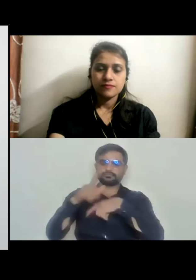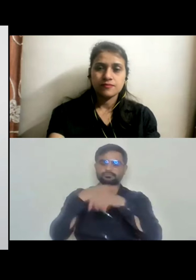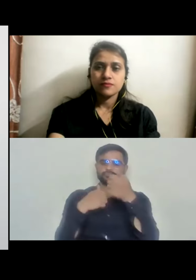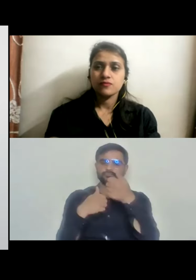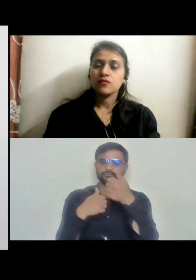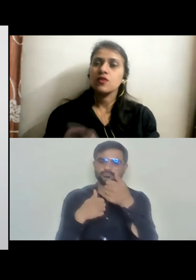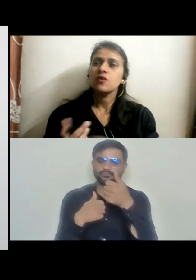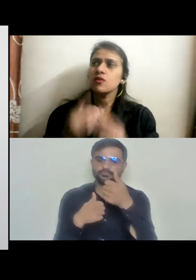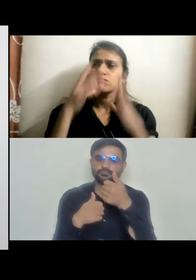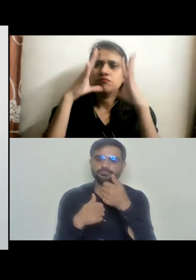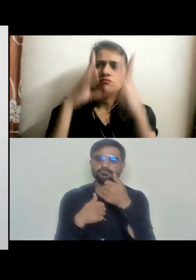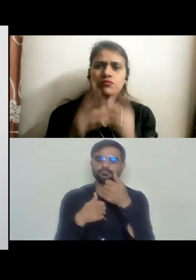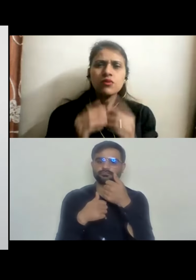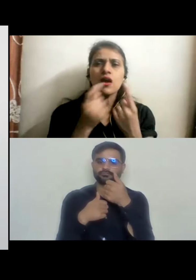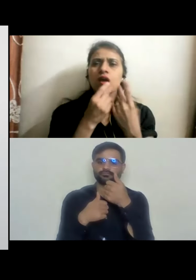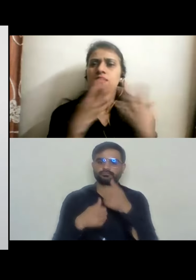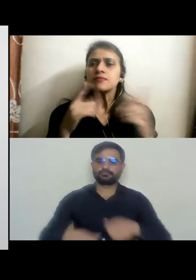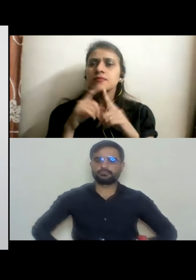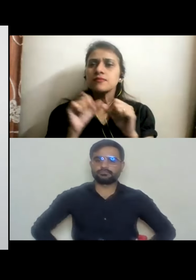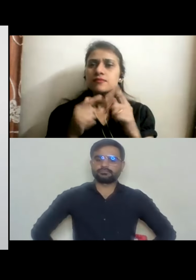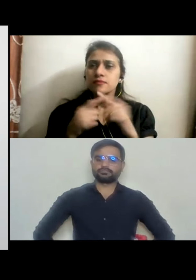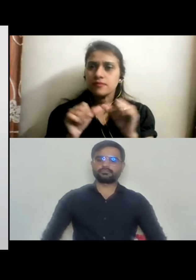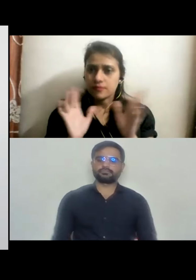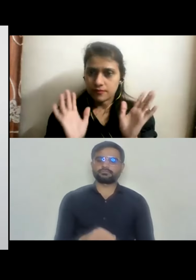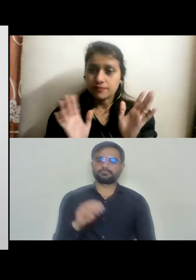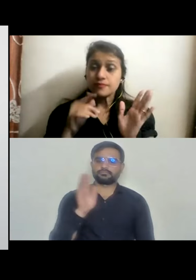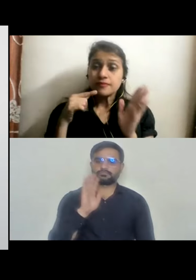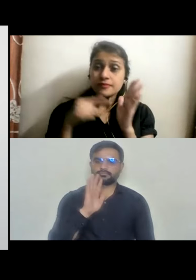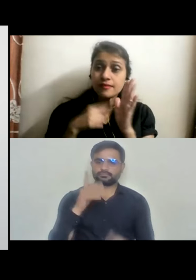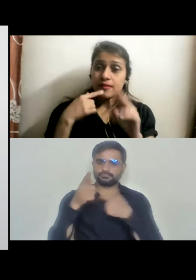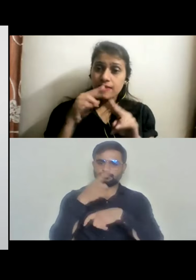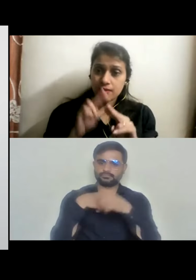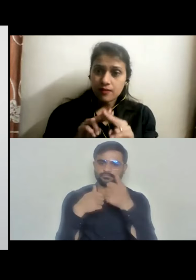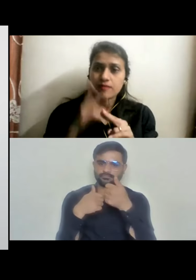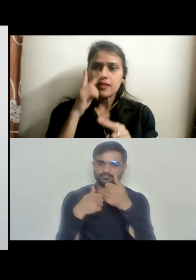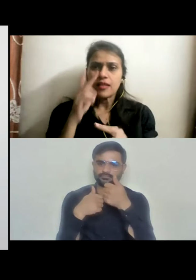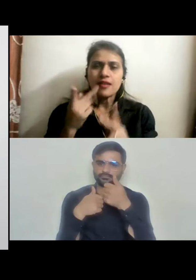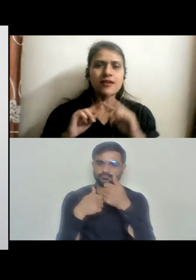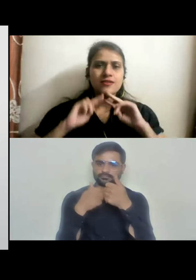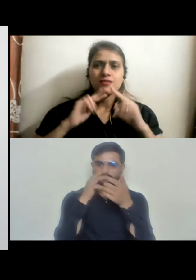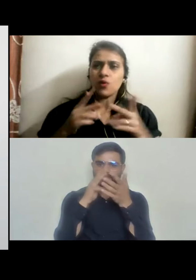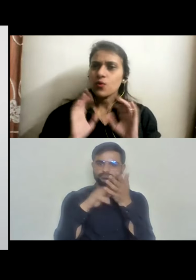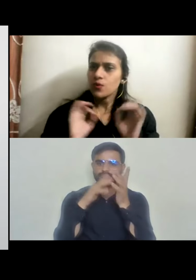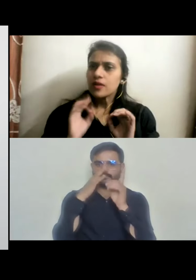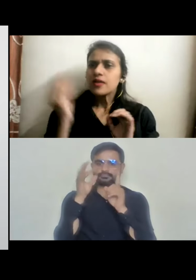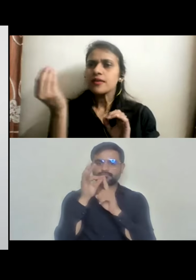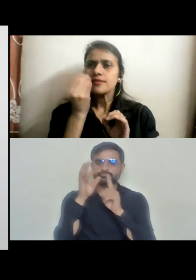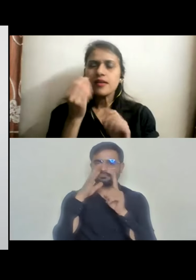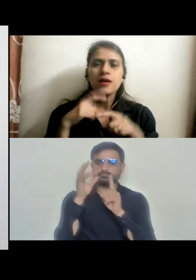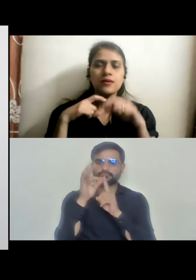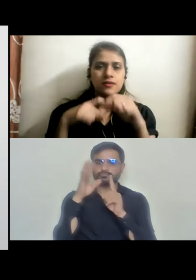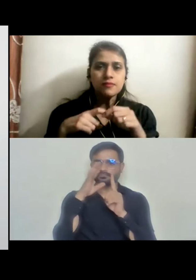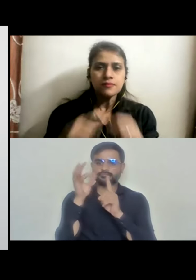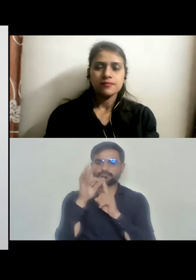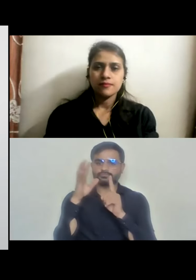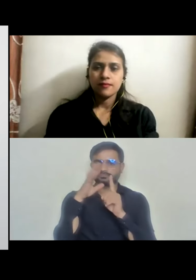is you would do the data entry. If there are any non-responses, for example, for some questions, if the